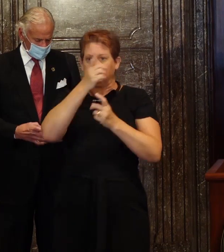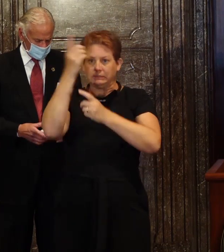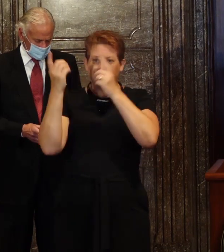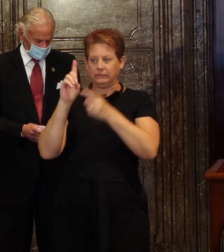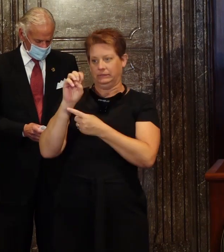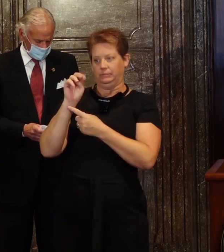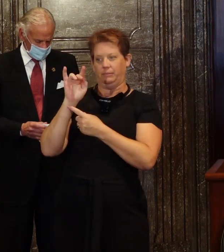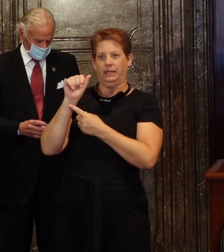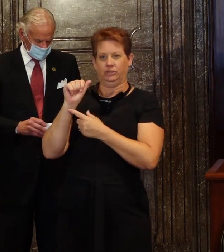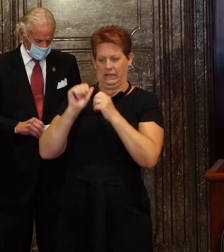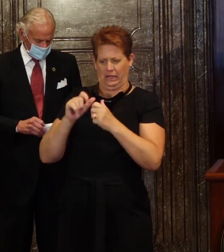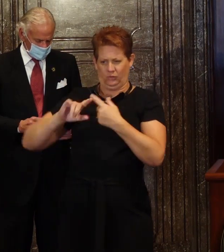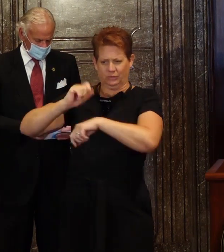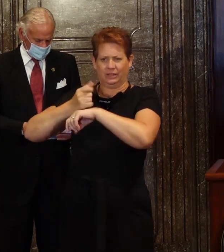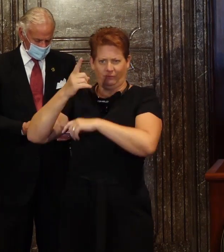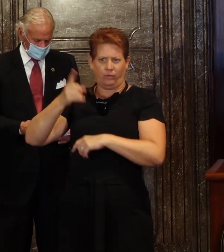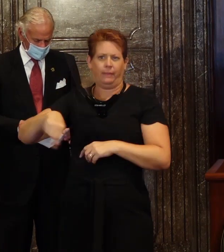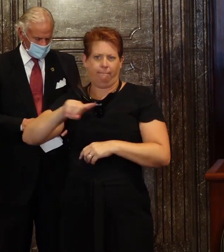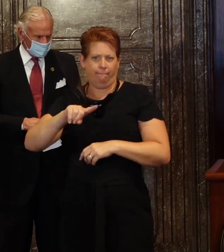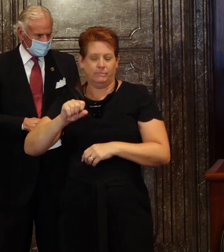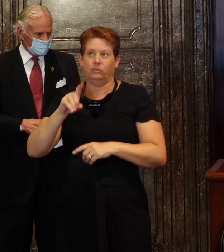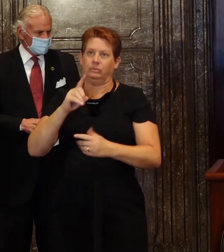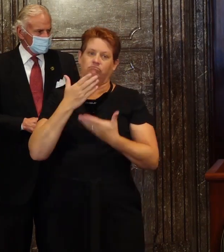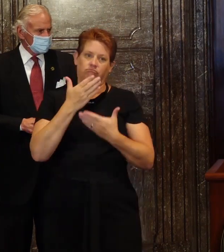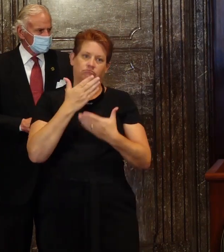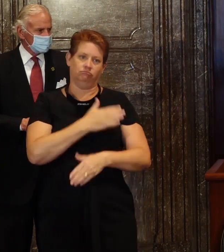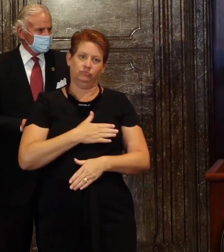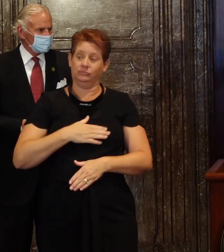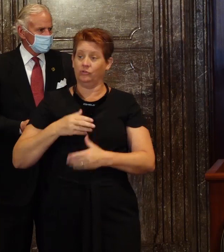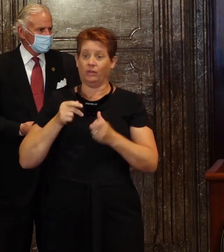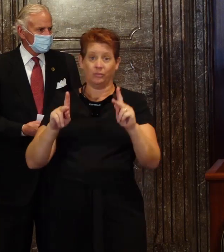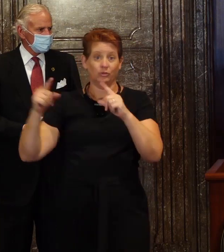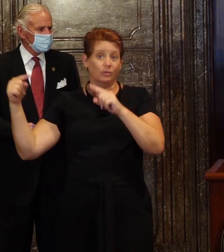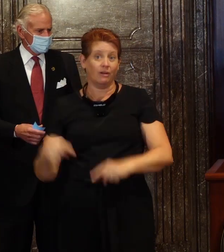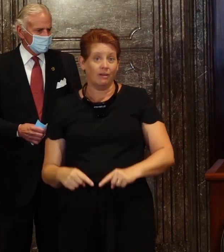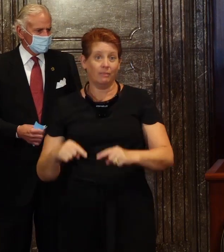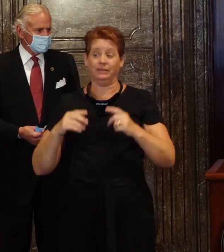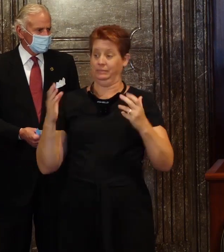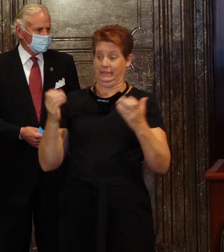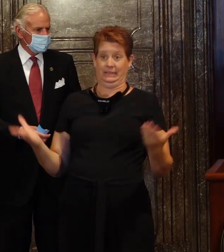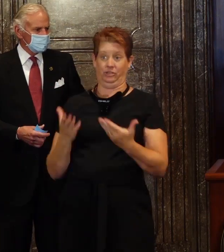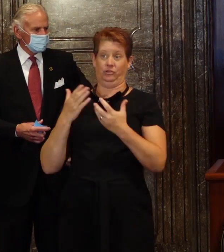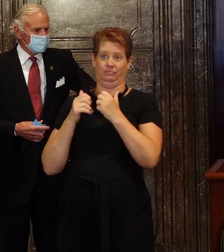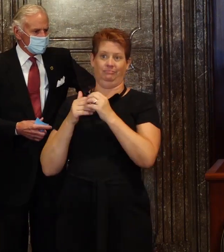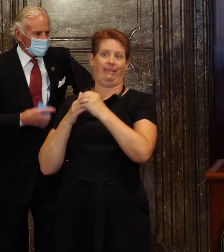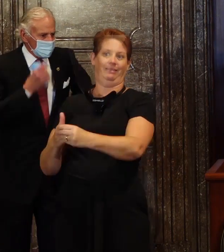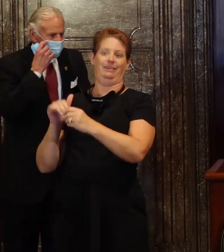up regulation and visitation. So I appreciate the opportunity to be here, and I appreciate the opportunity to lead the task force. Thank you,